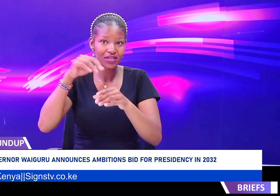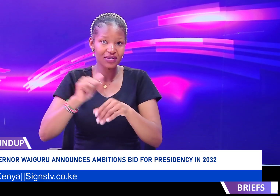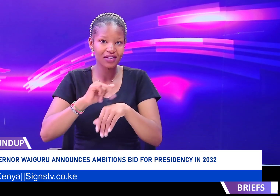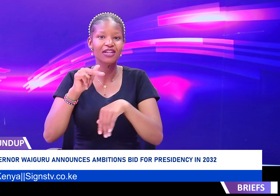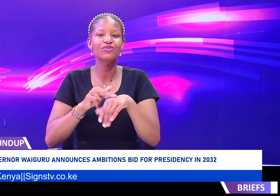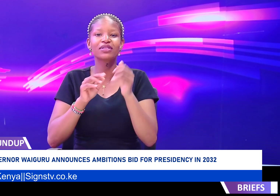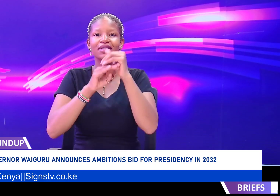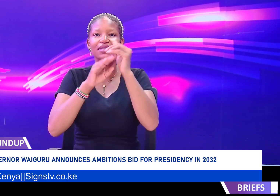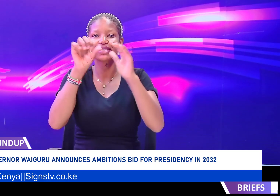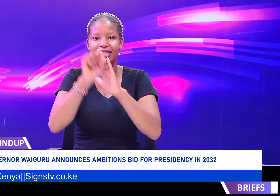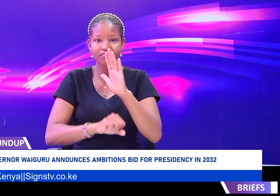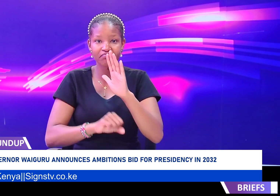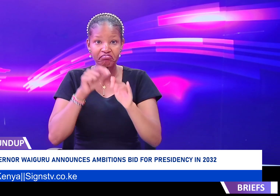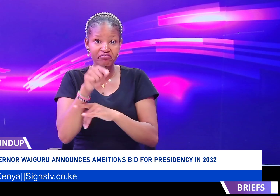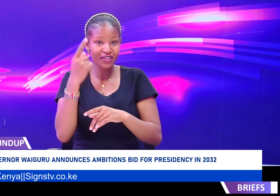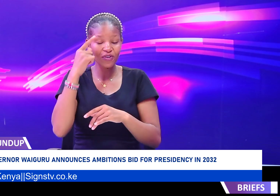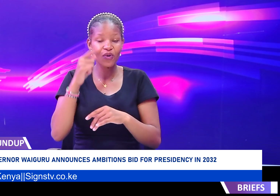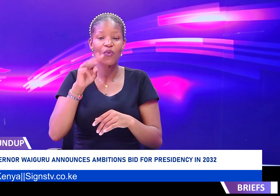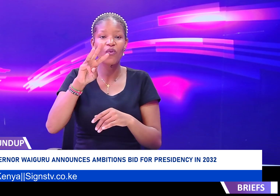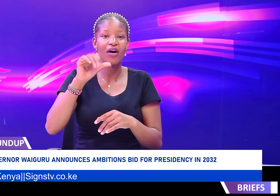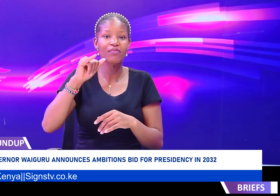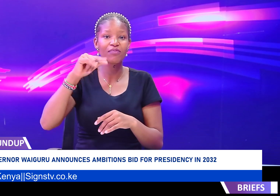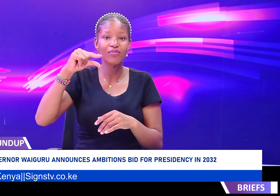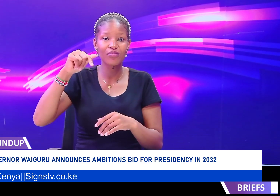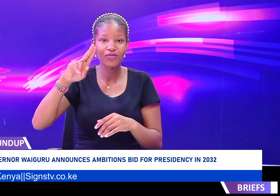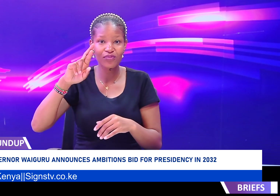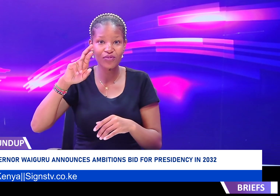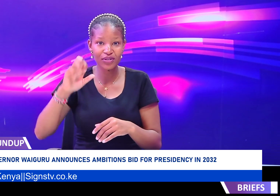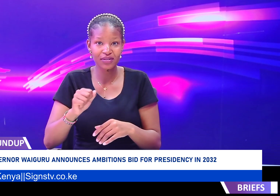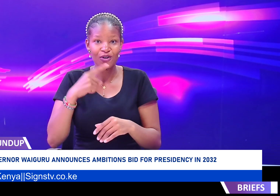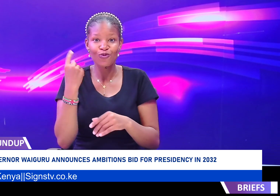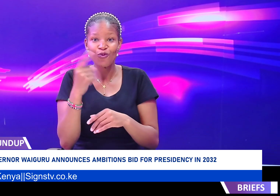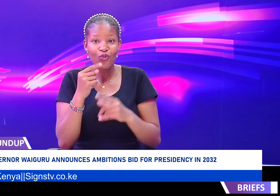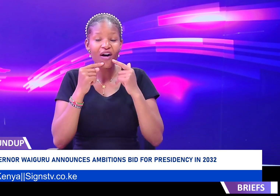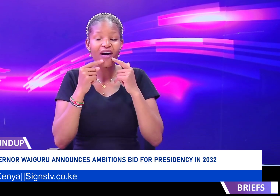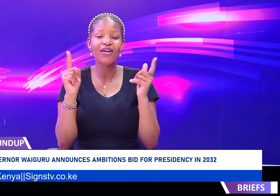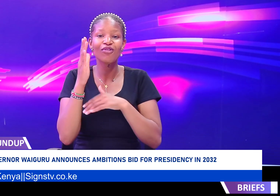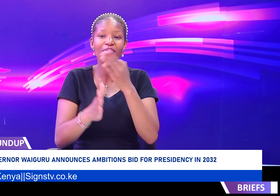Waiguru, who announced plans to tour the country to popularize her leadership ideology,